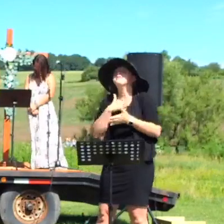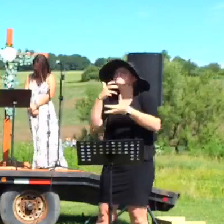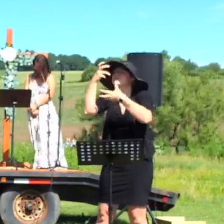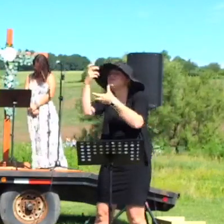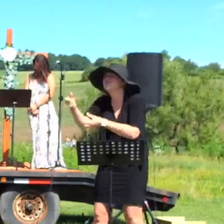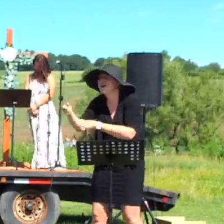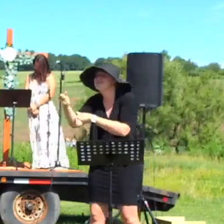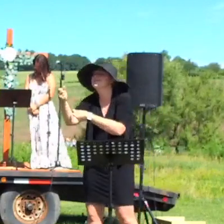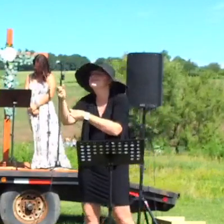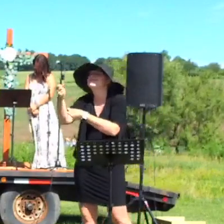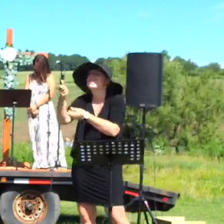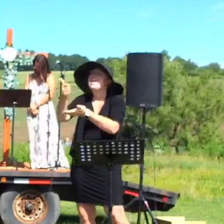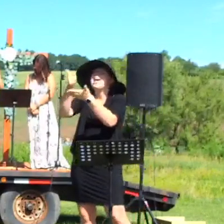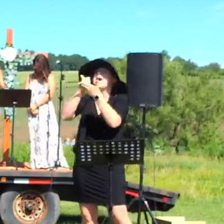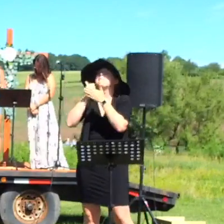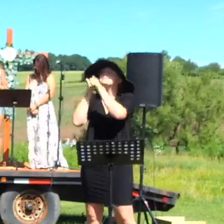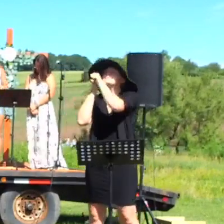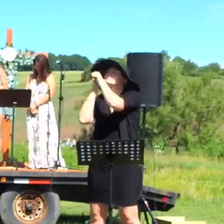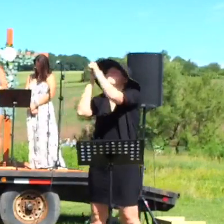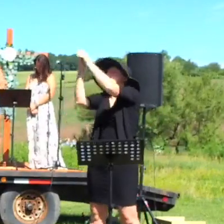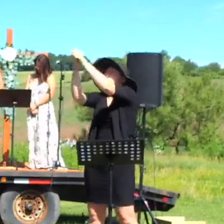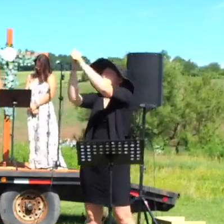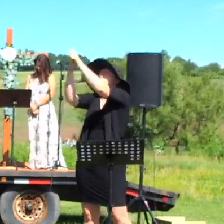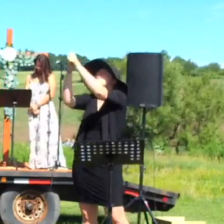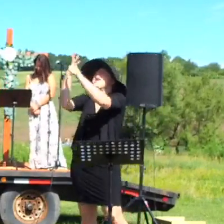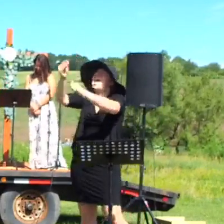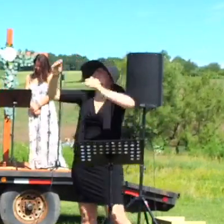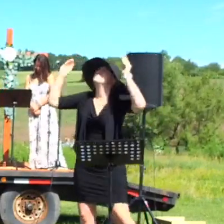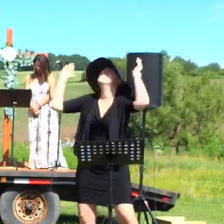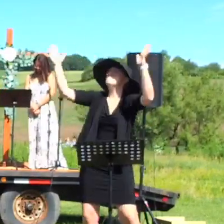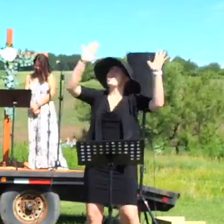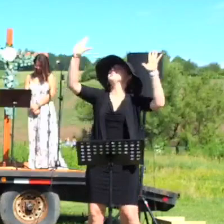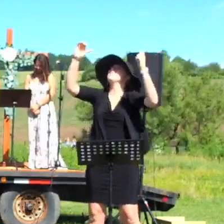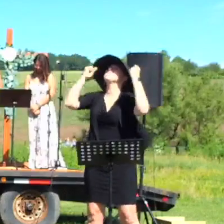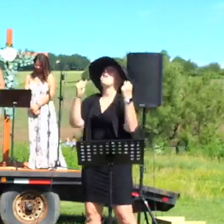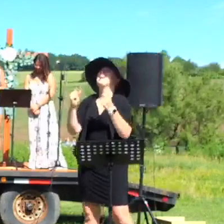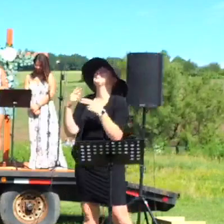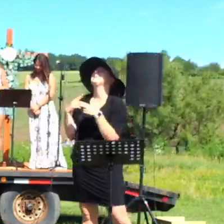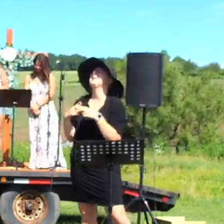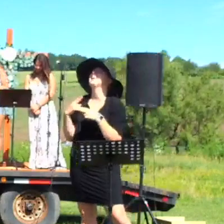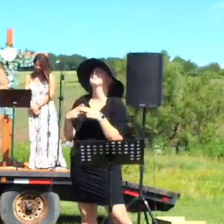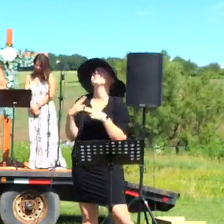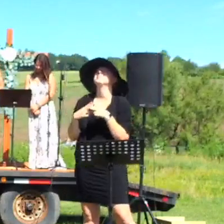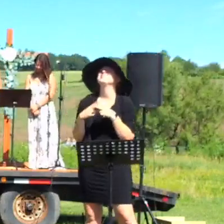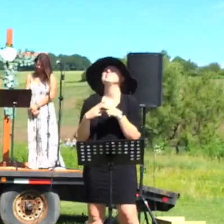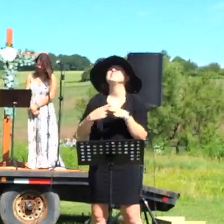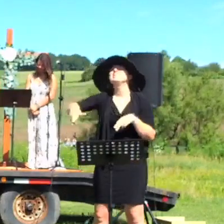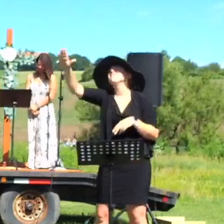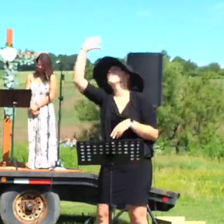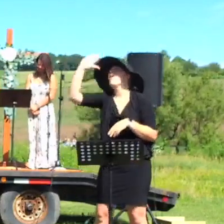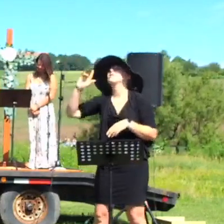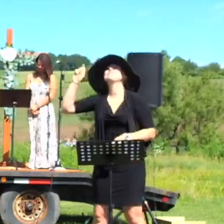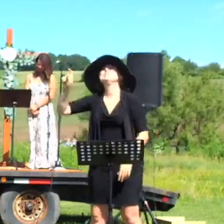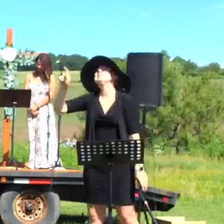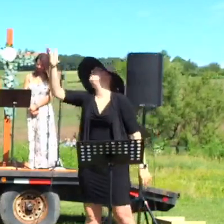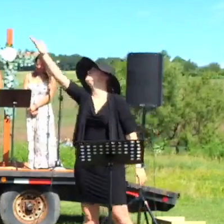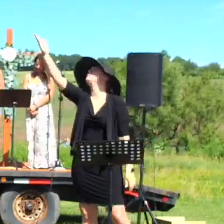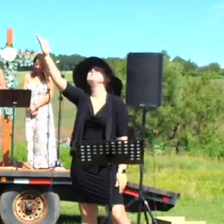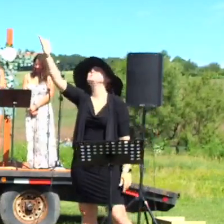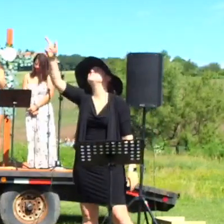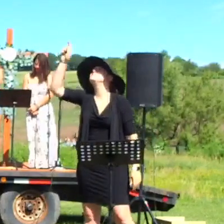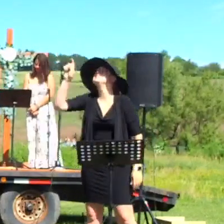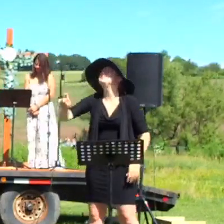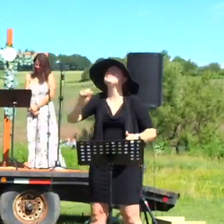obedient. And help us to lift You up and praise Your mighty name. Oh, Father, we need You. We need You in